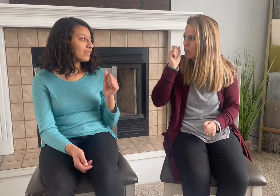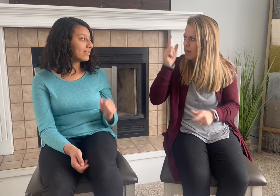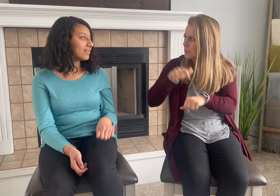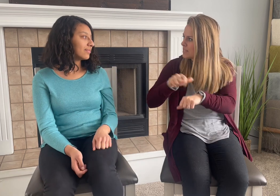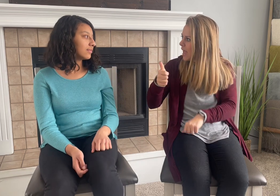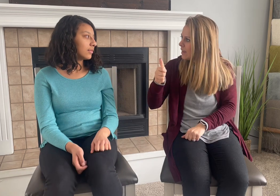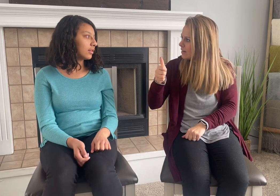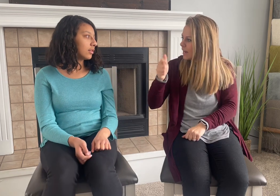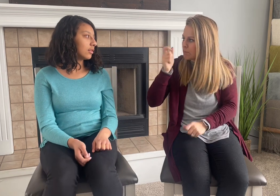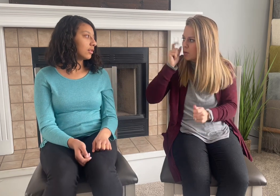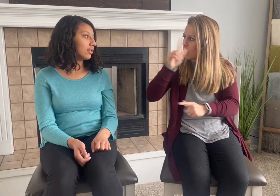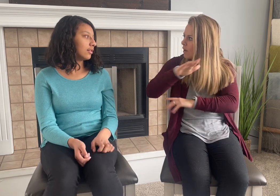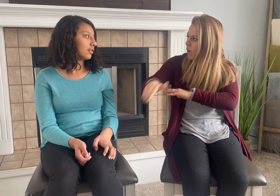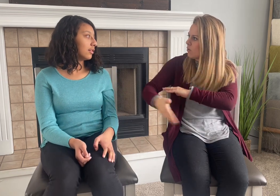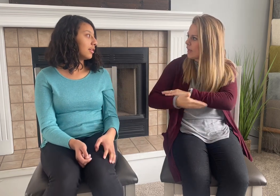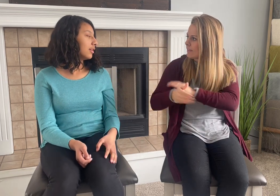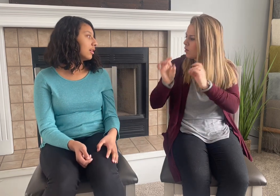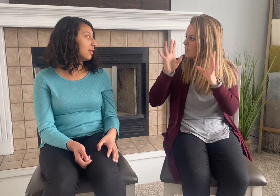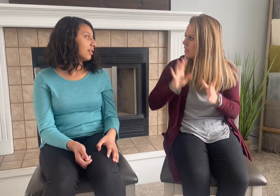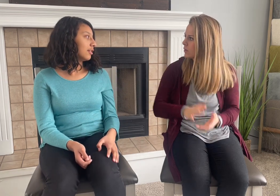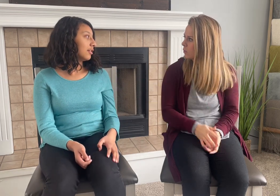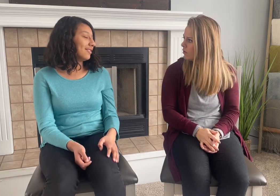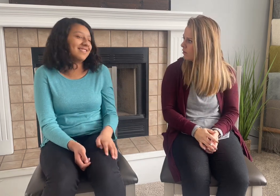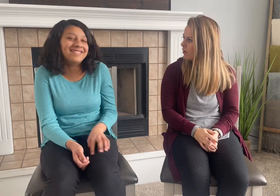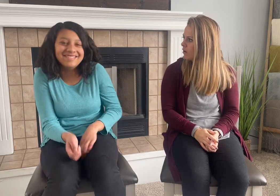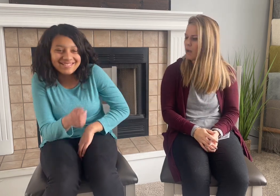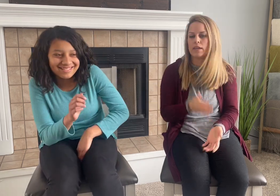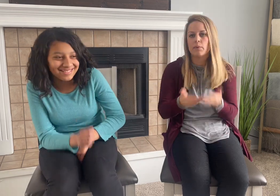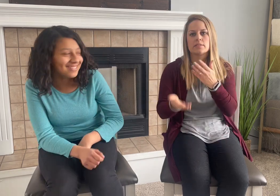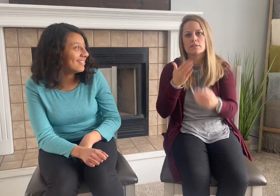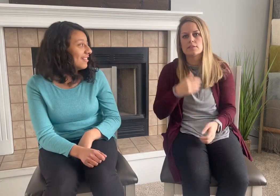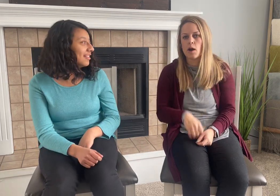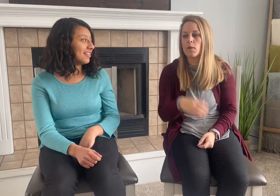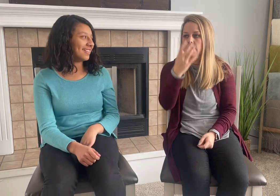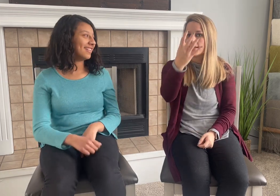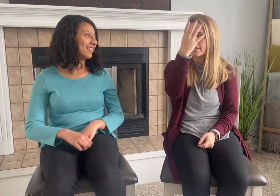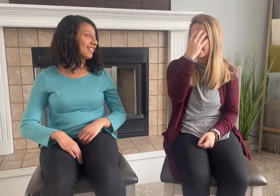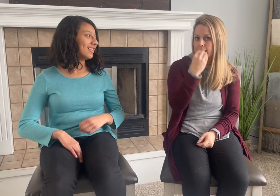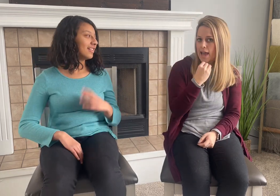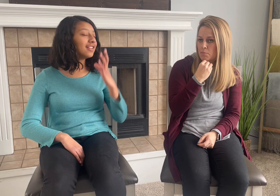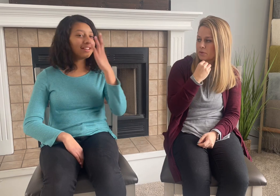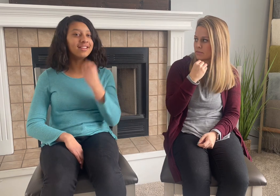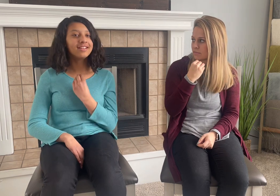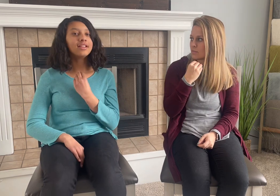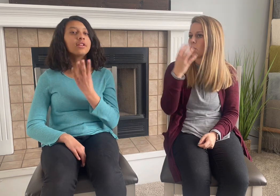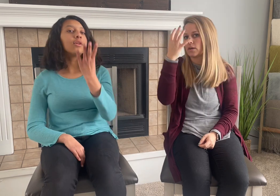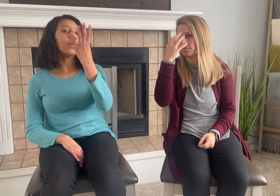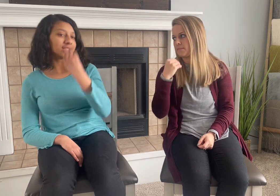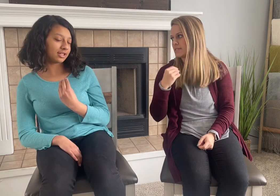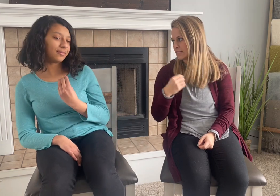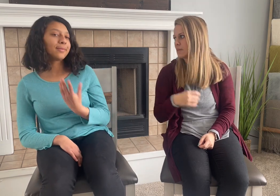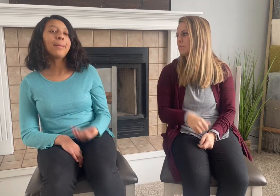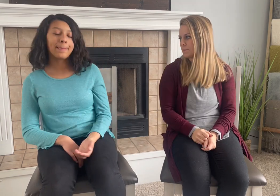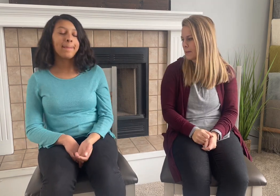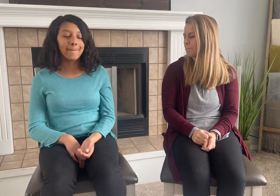Wake up at 10 and I'd be awake all night. That'd be terrible. Anyways. So nap or sleep. Yep. Okay.